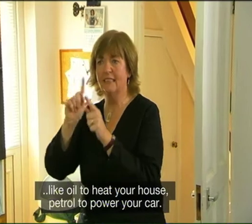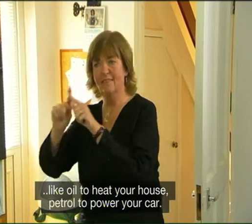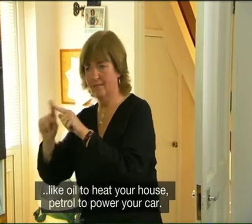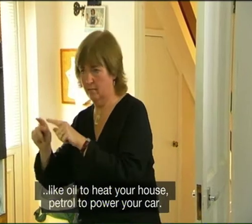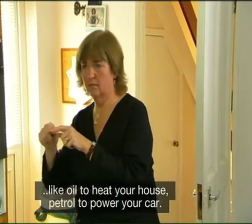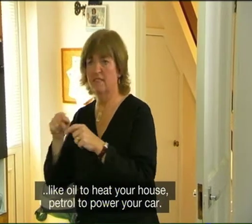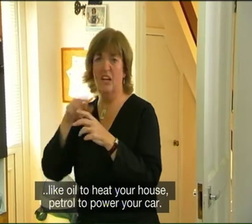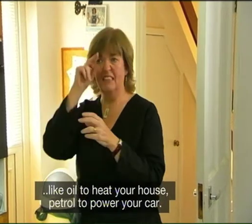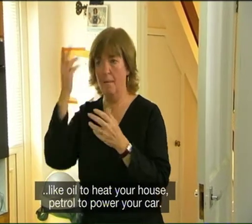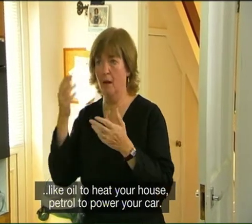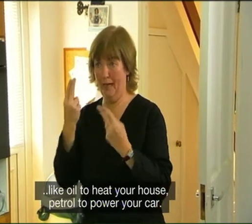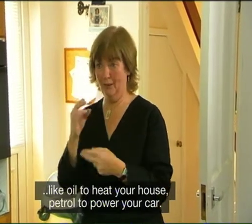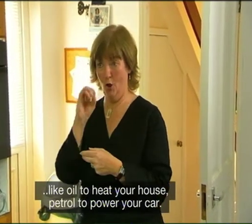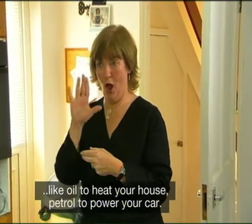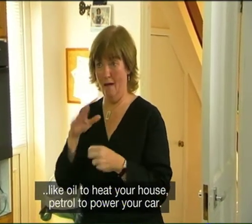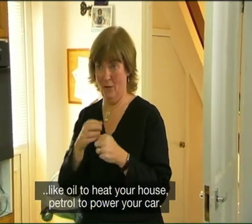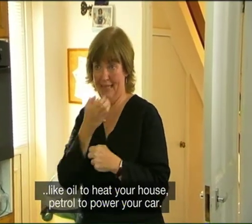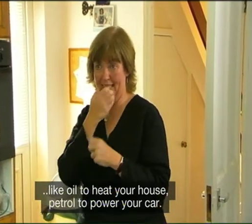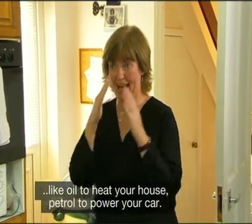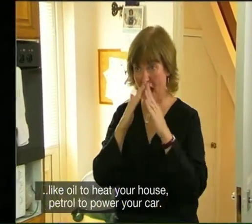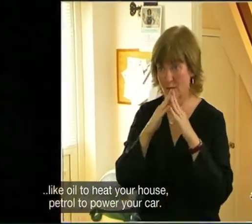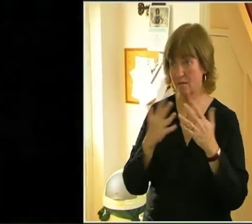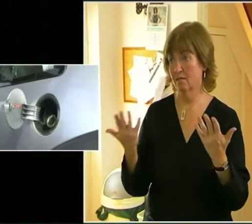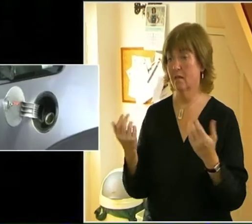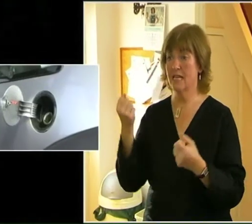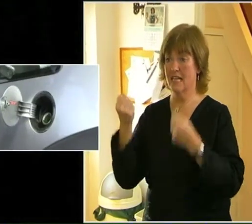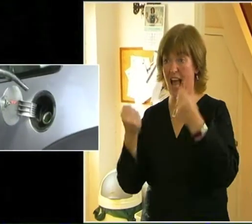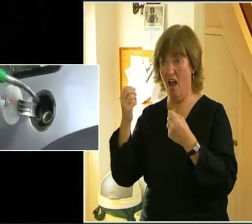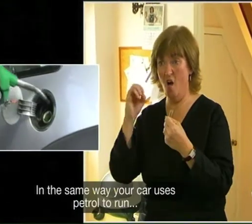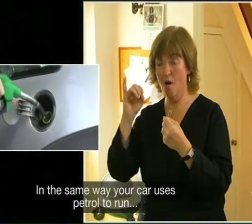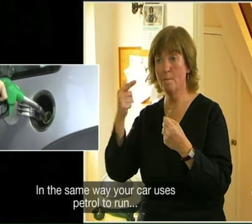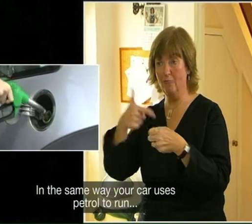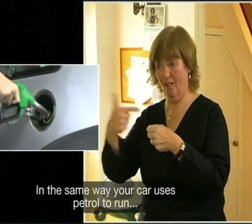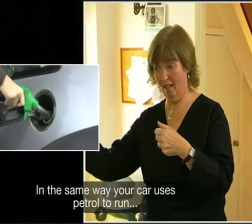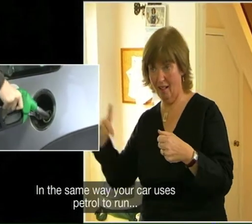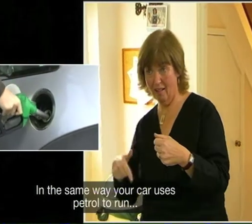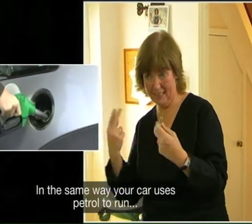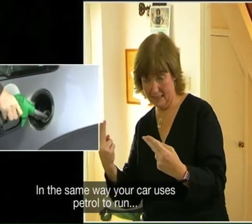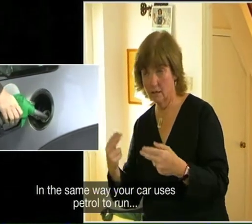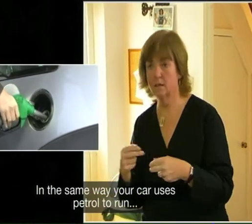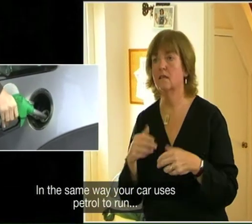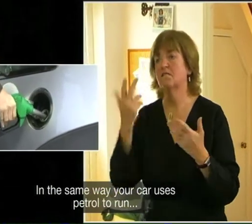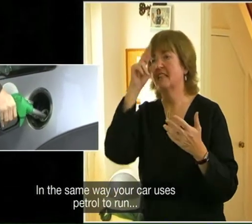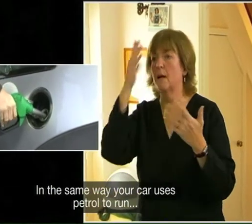house, petrol to power your car. In the same way your car uses petrol to